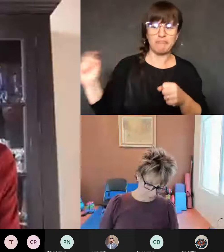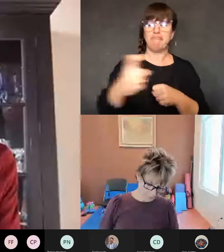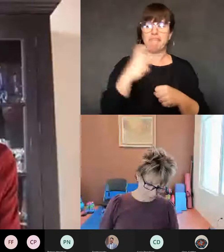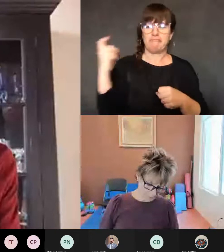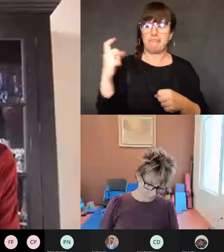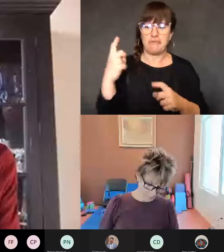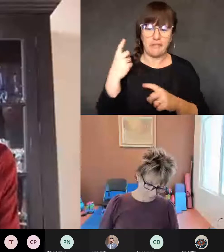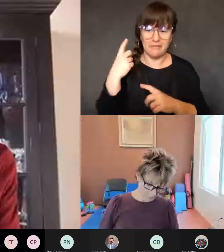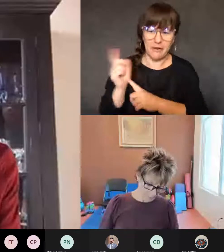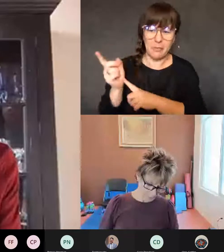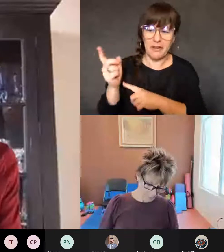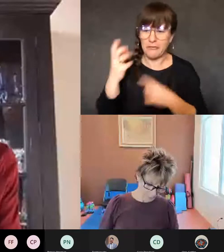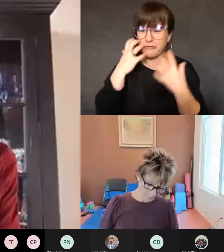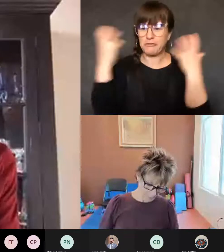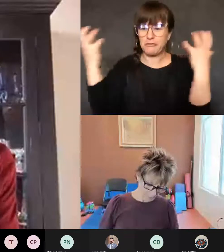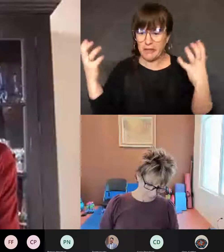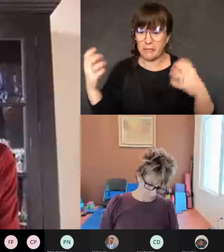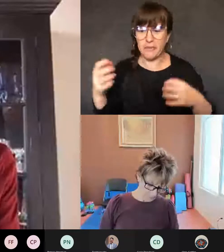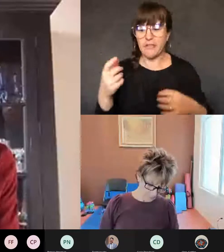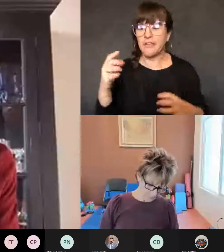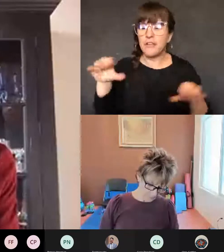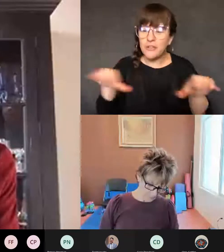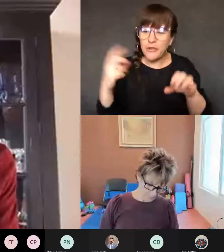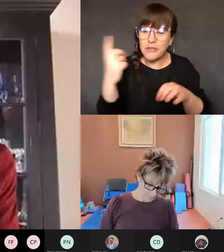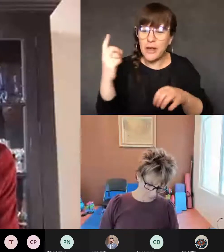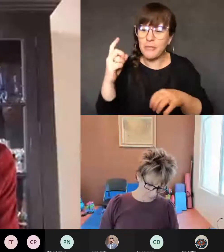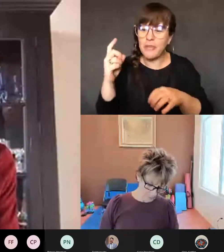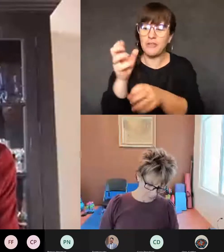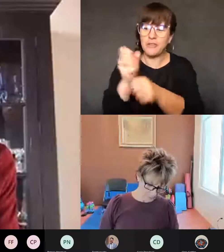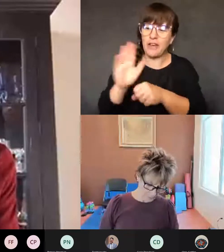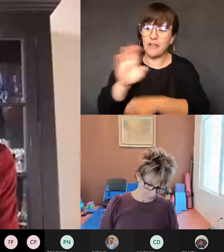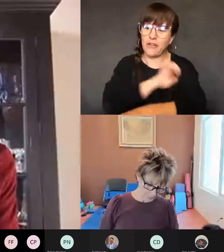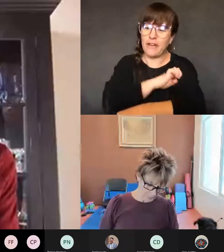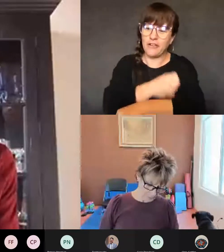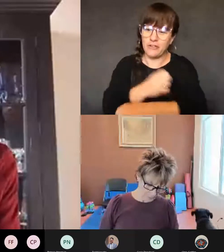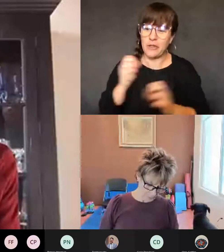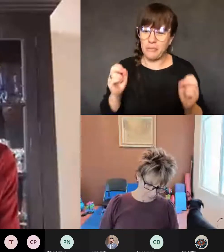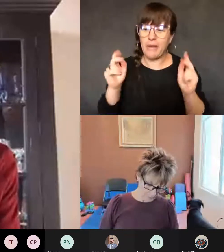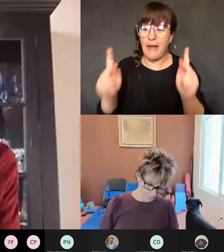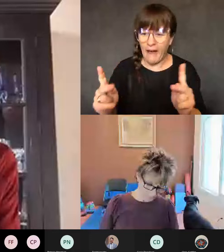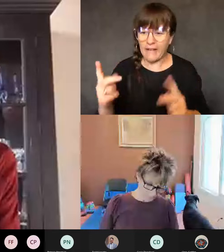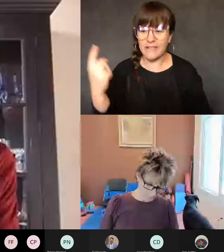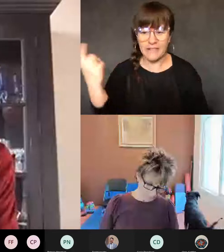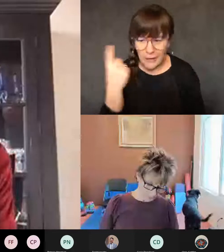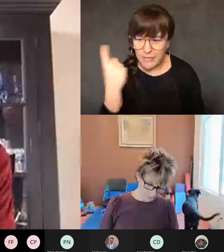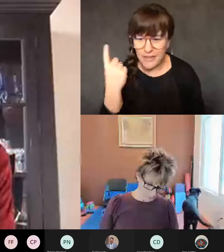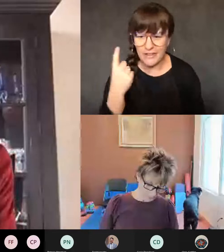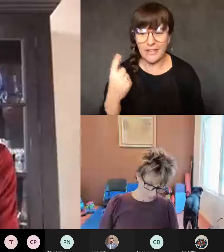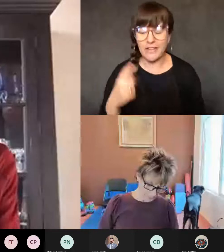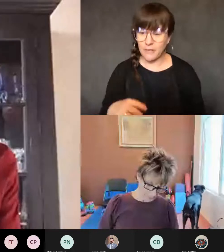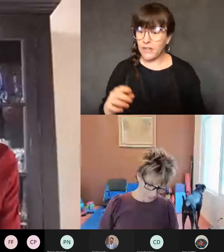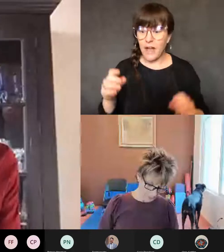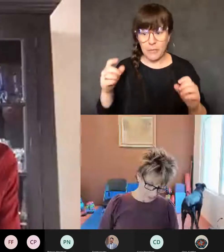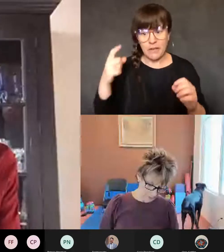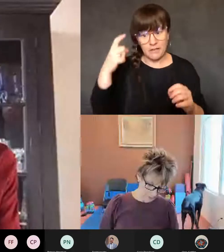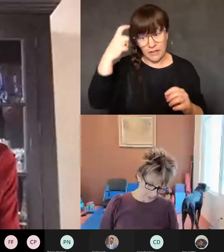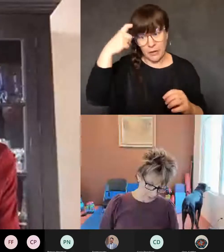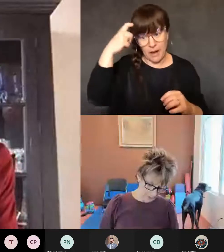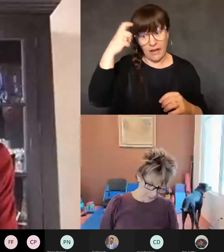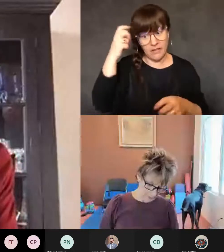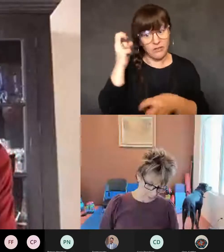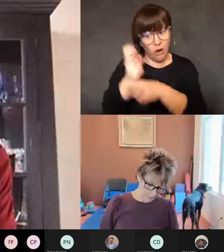to kind of recharge yourself. You have to take a little bit of time for yourself, or you probably will, you could lose your mind right now.